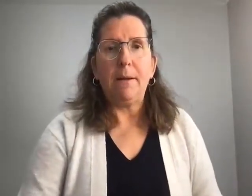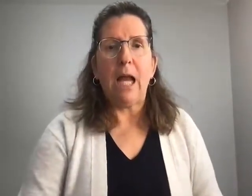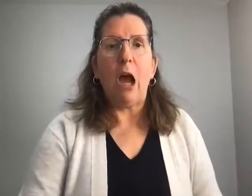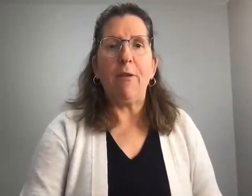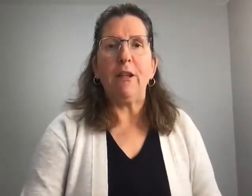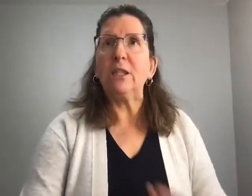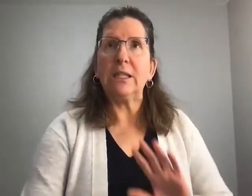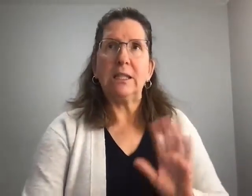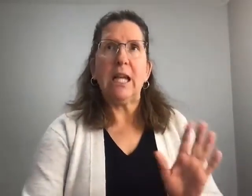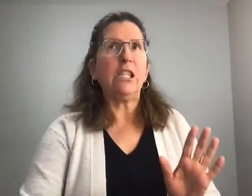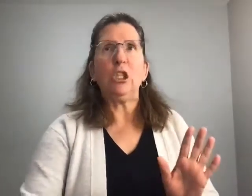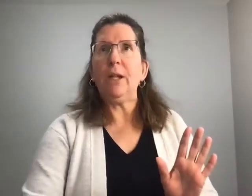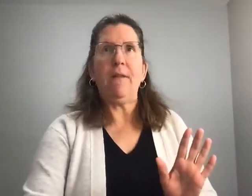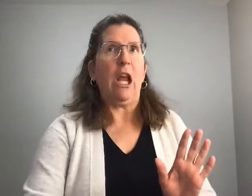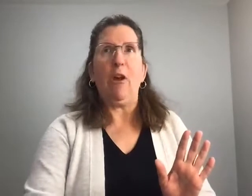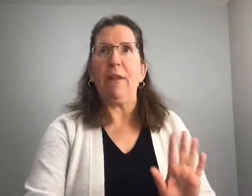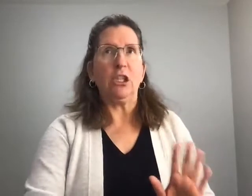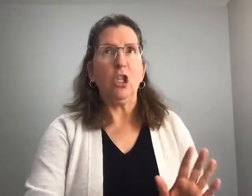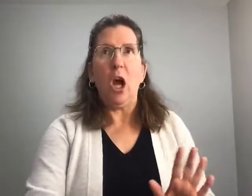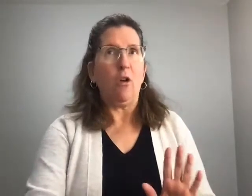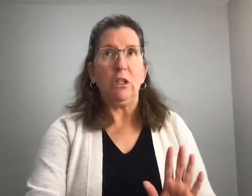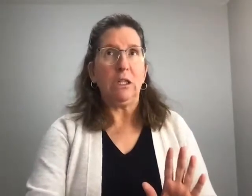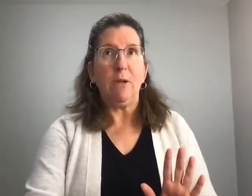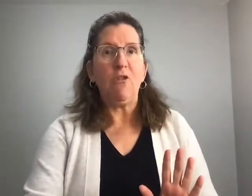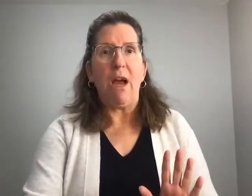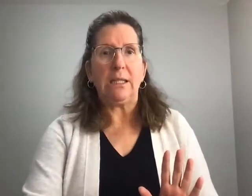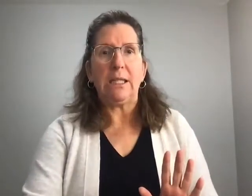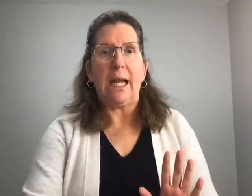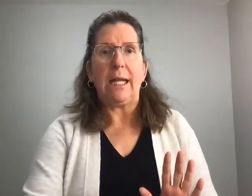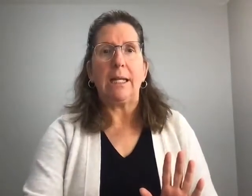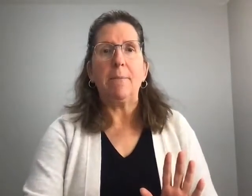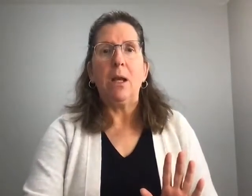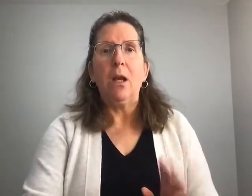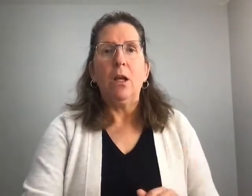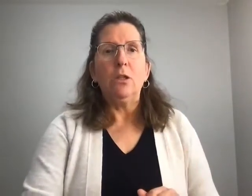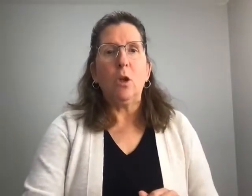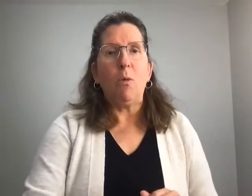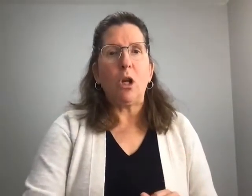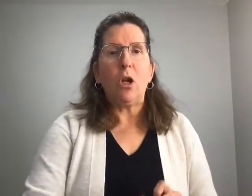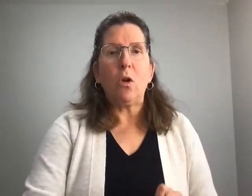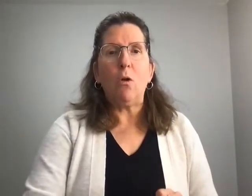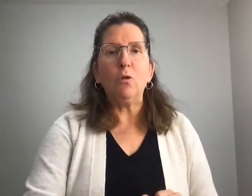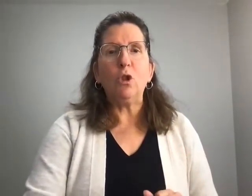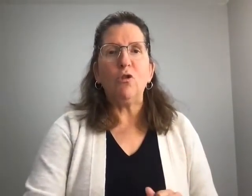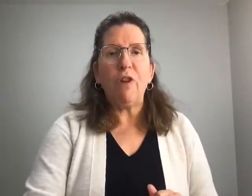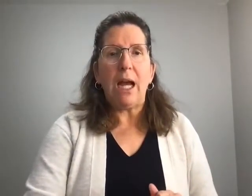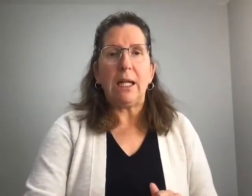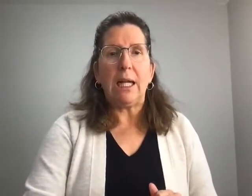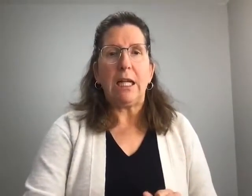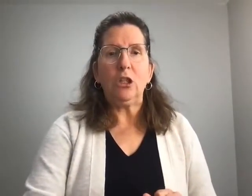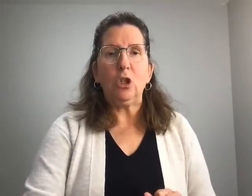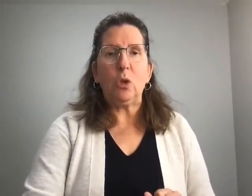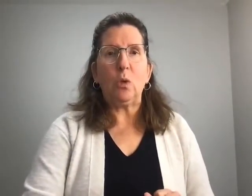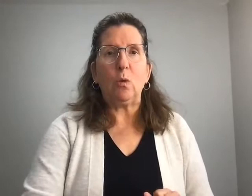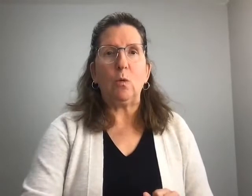Now there's a section there that's not going to be translated. So we're going to go directly to